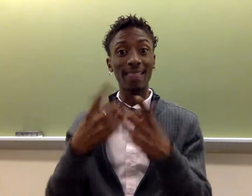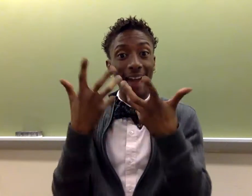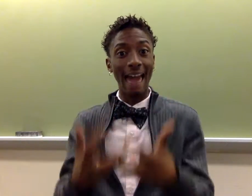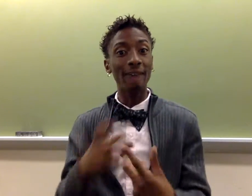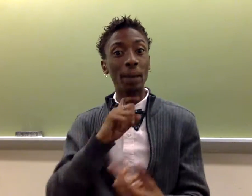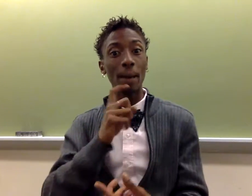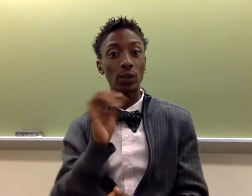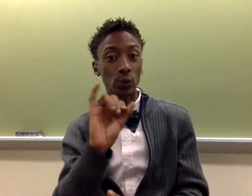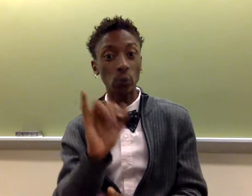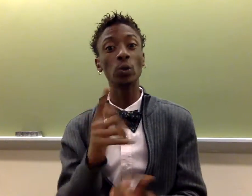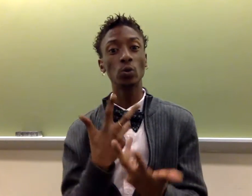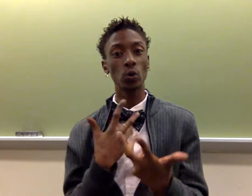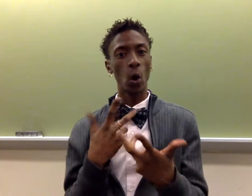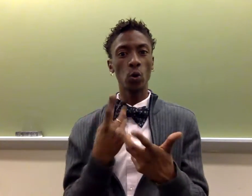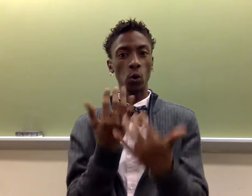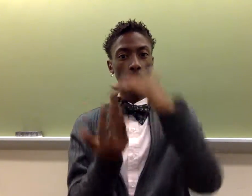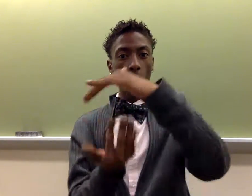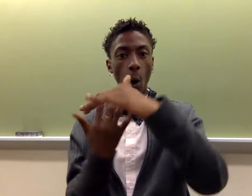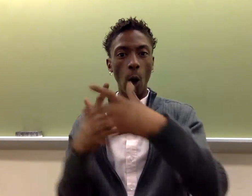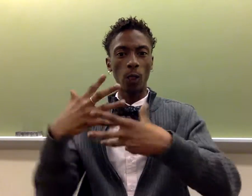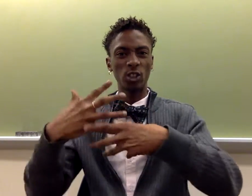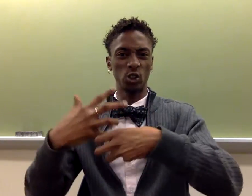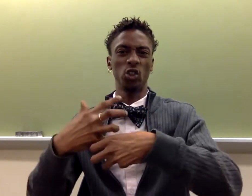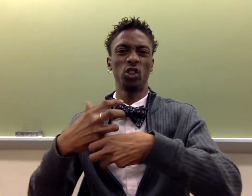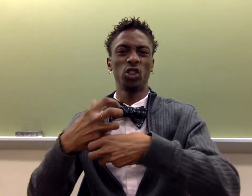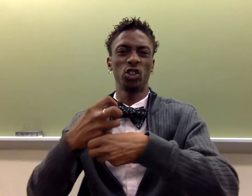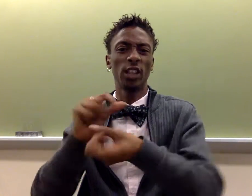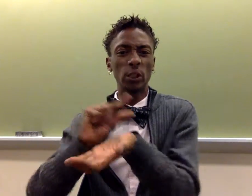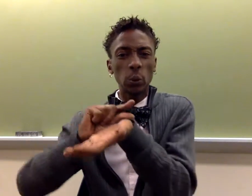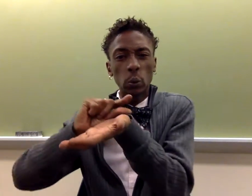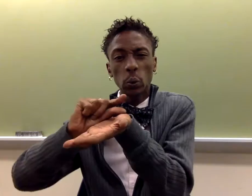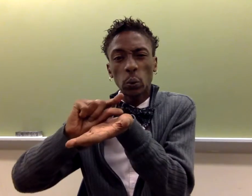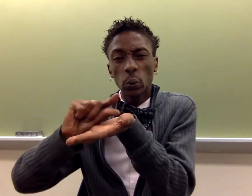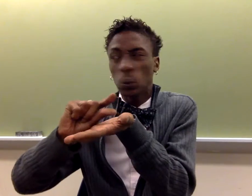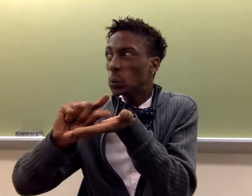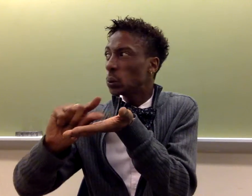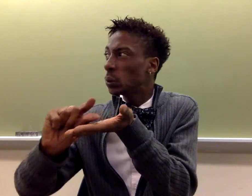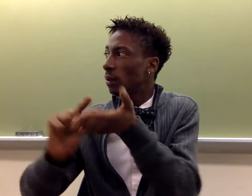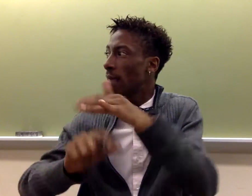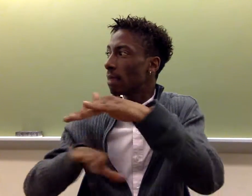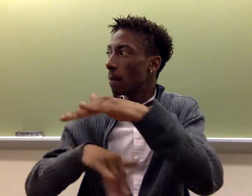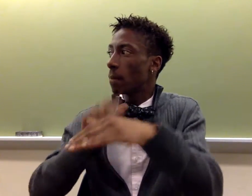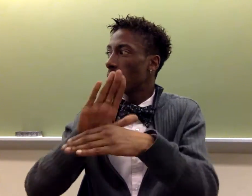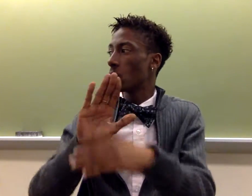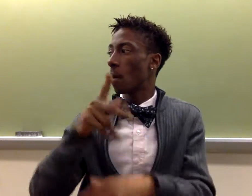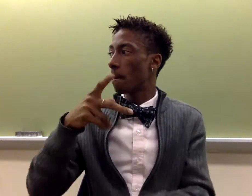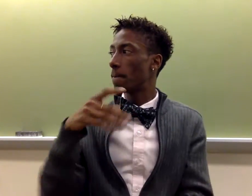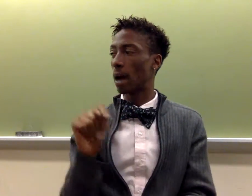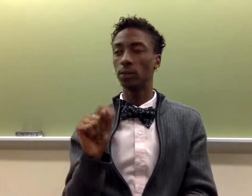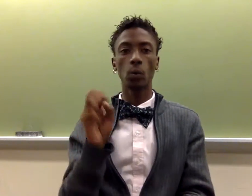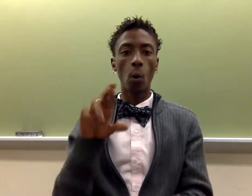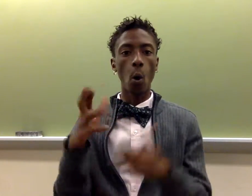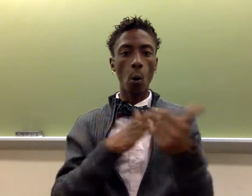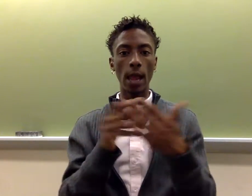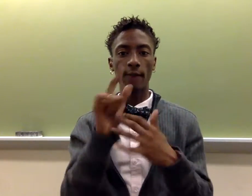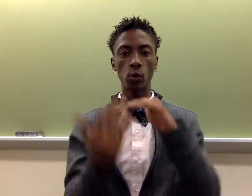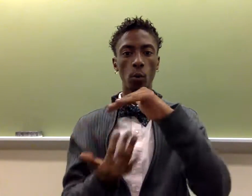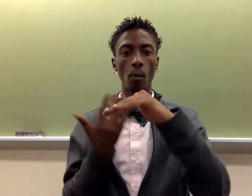you're doing is concentrating them, and they're all in the bottom of your pot or whatever it is that you boiled with. So